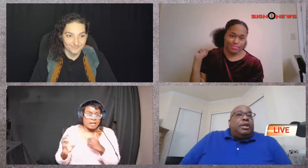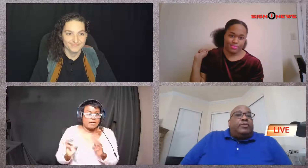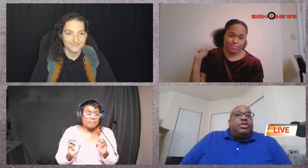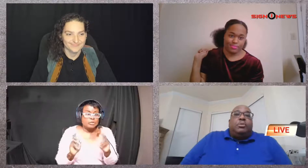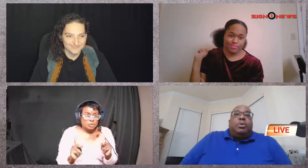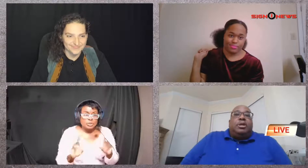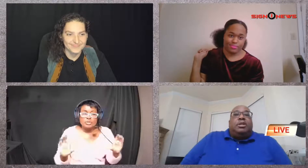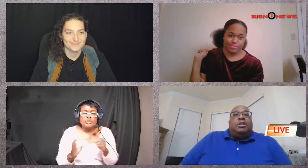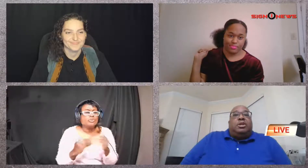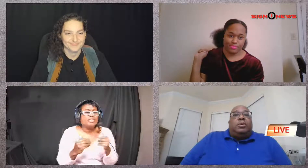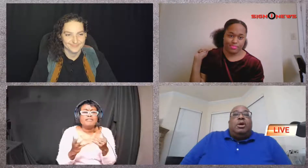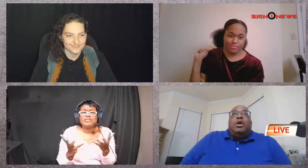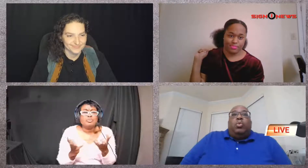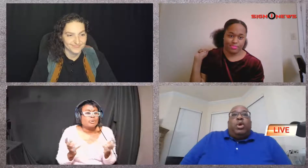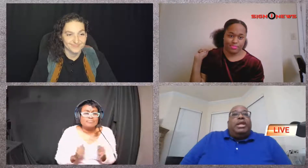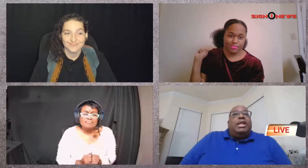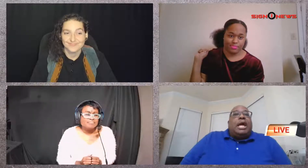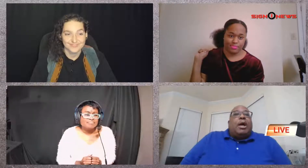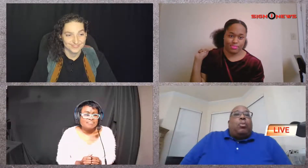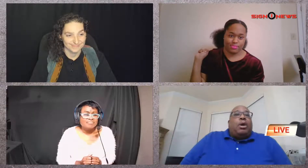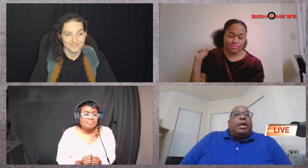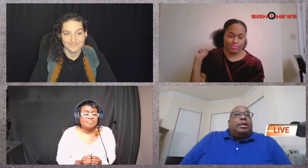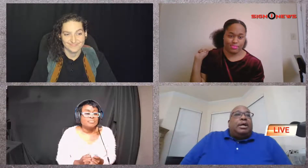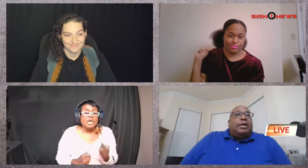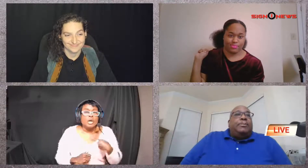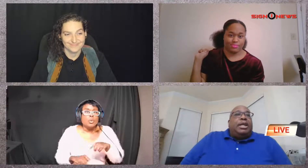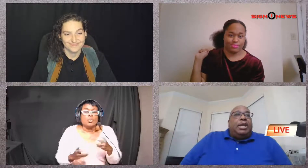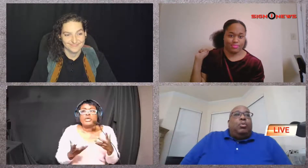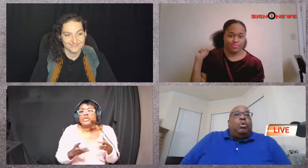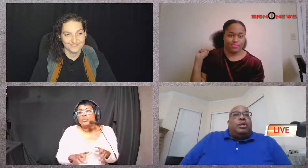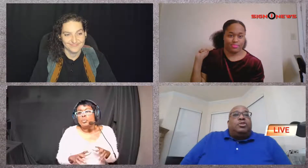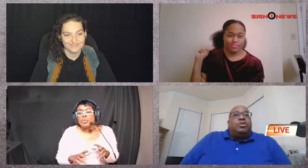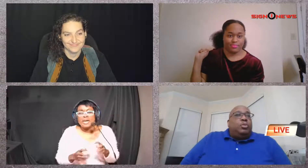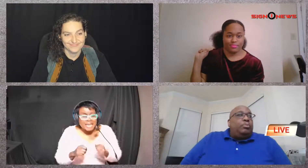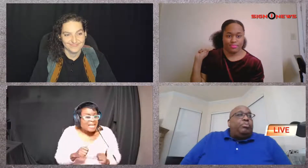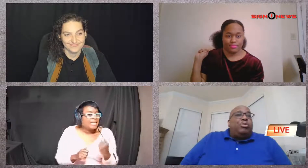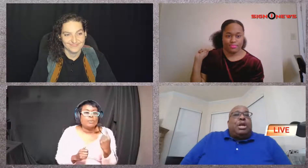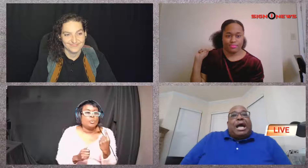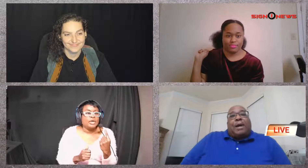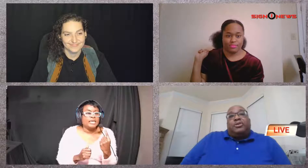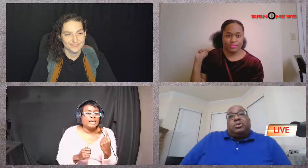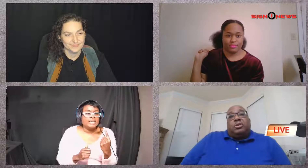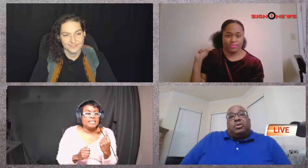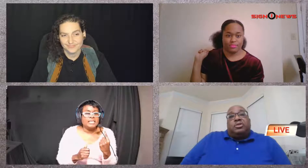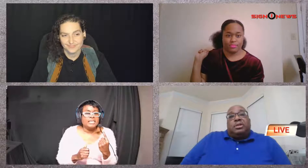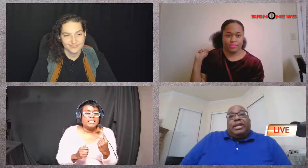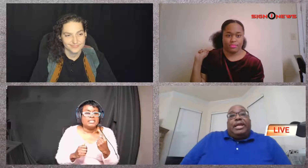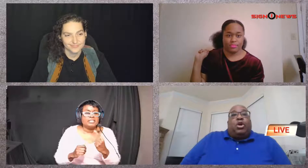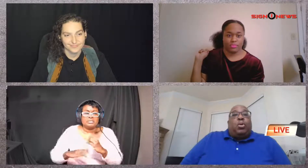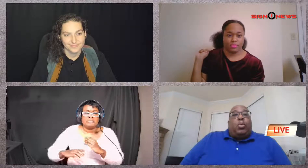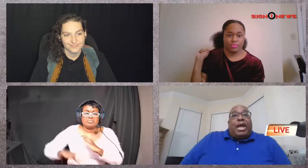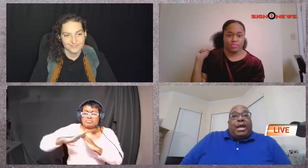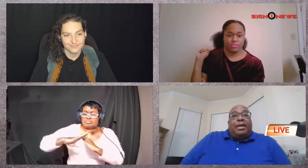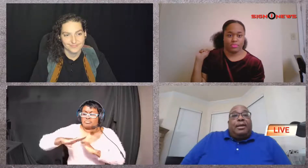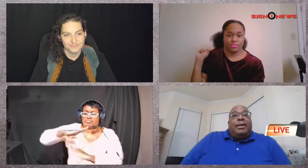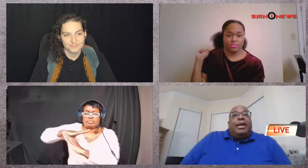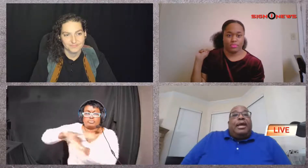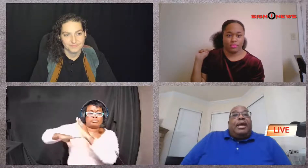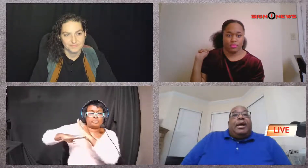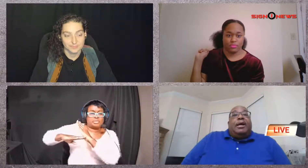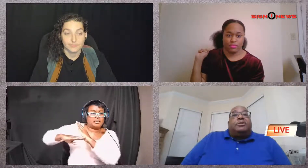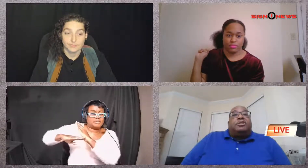opportunity to do whatever she wanted to do. We did not want anyone to put obstacles in her